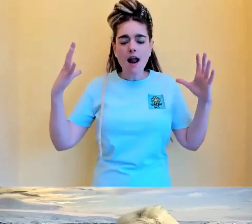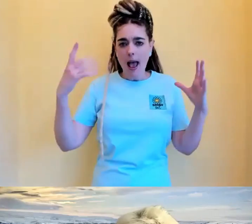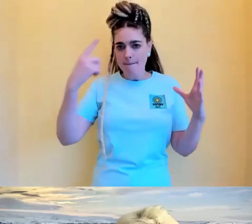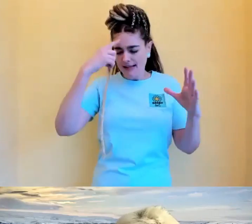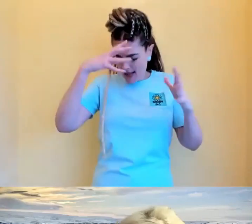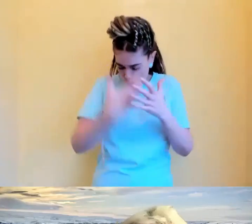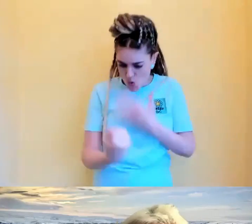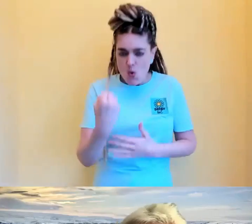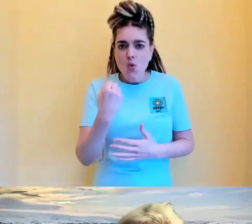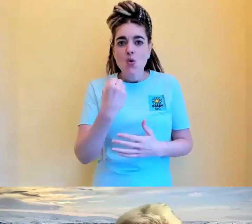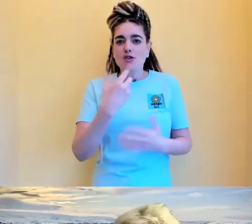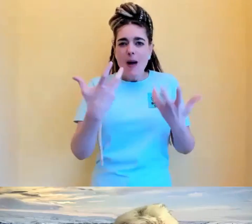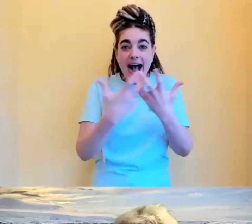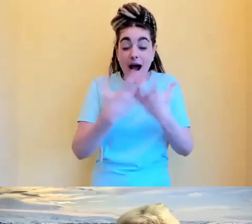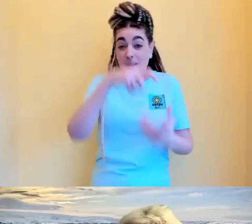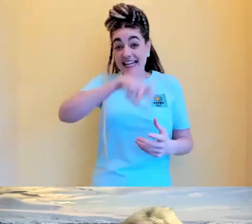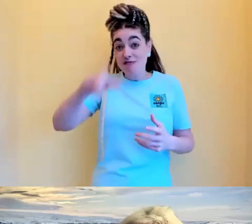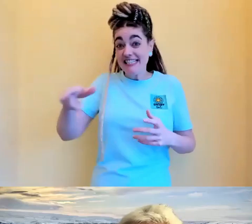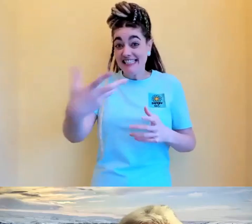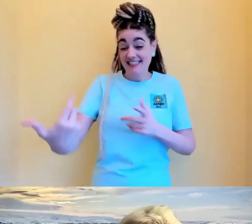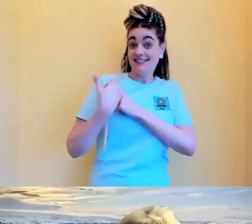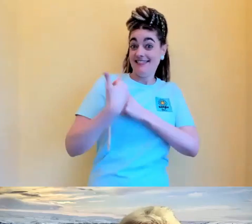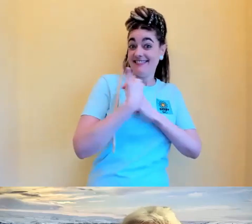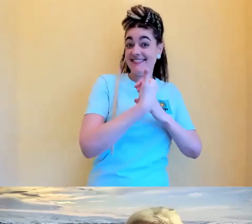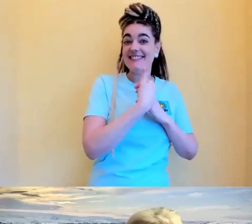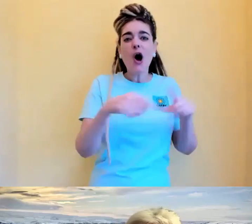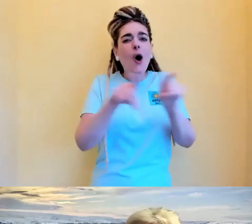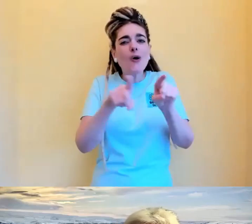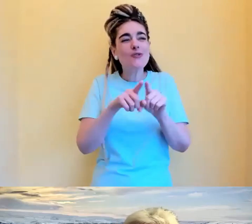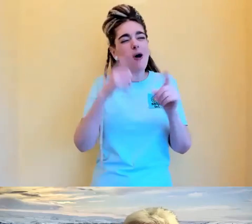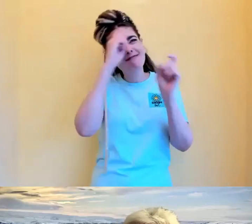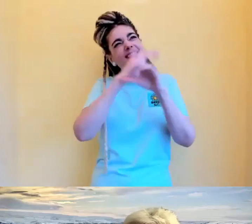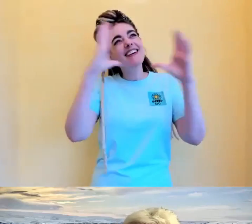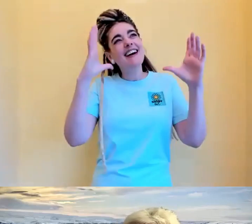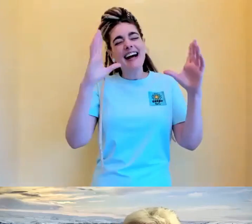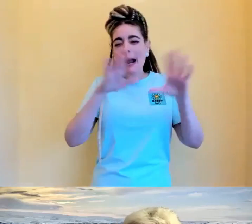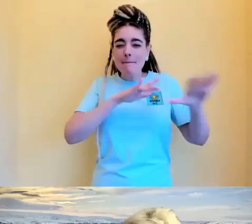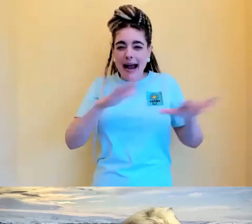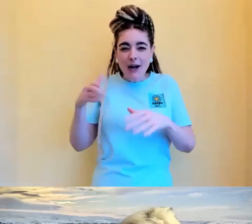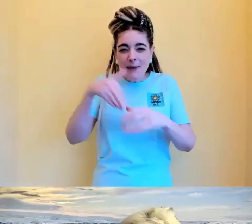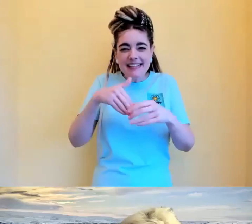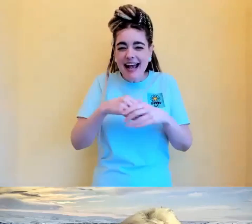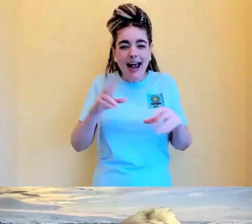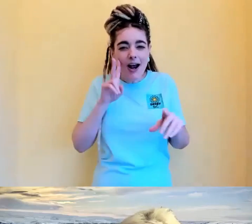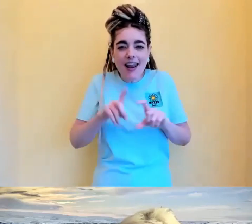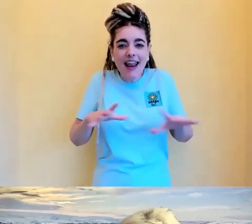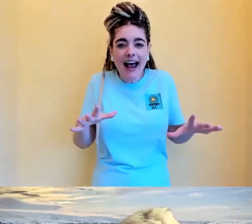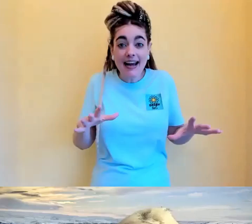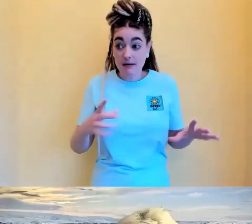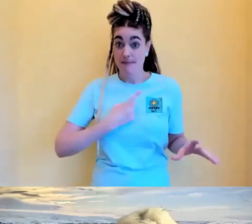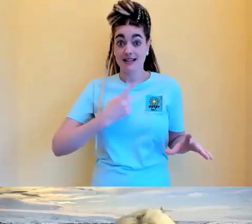help me with that. But having said that, I'm also interested in what they look like inside the piano, because for me, because of my hearing loss, I